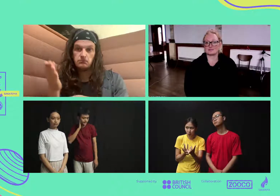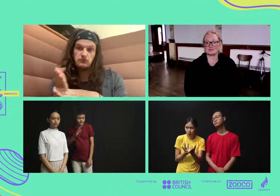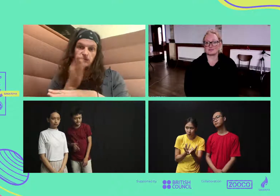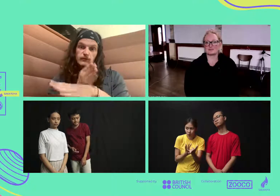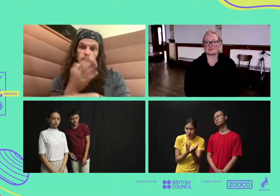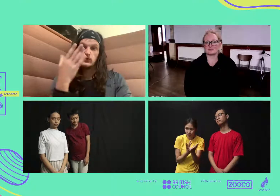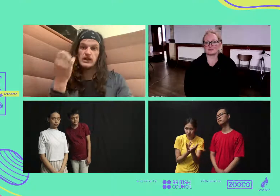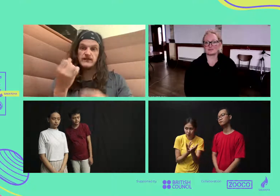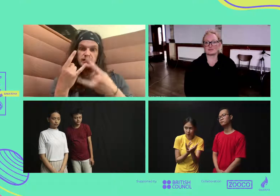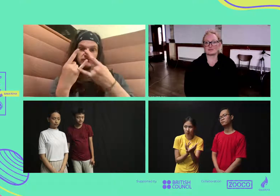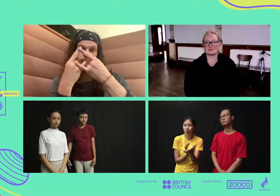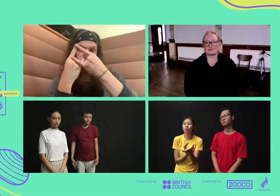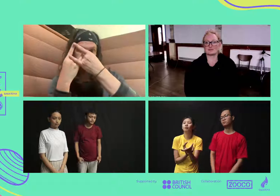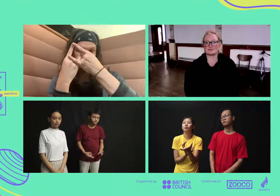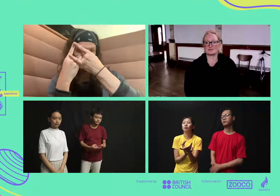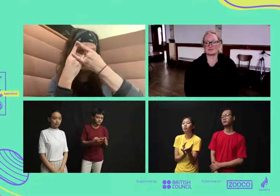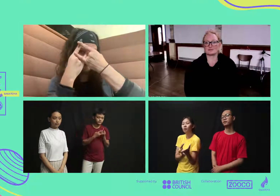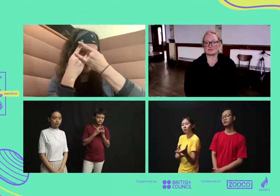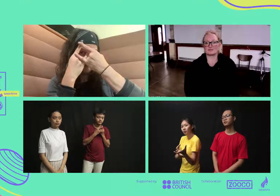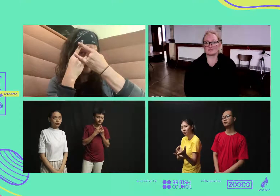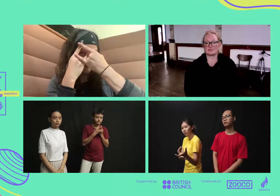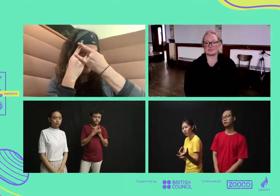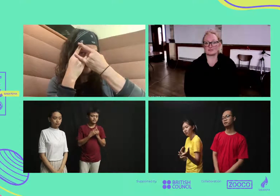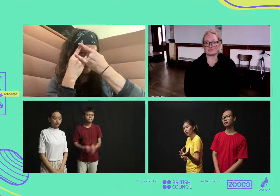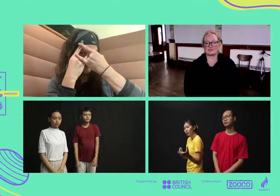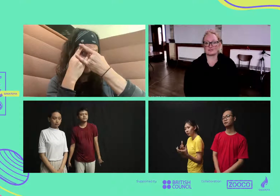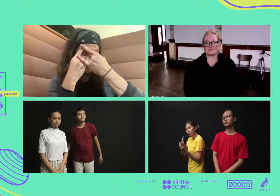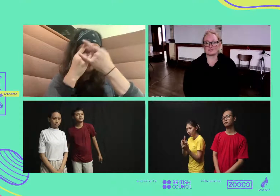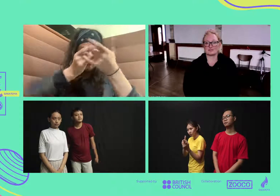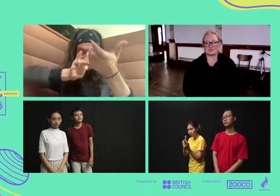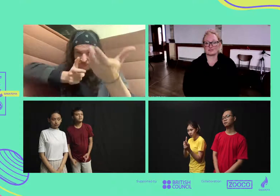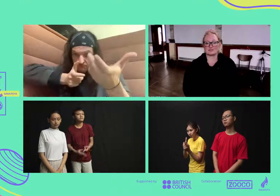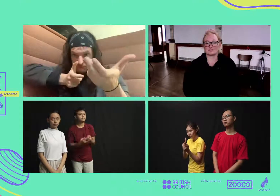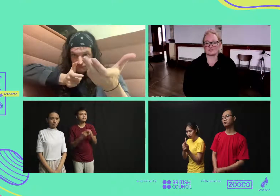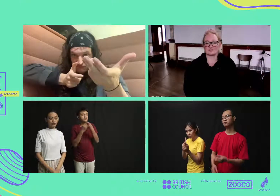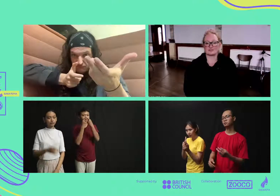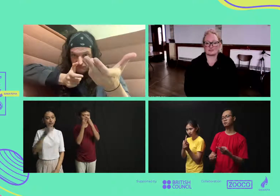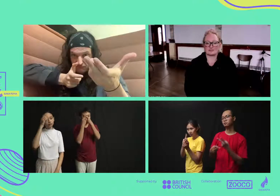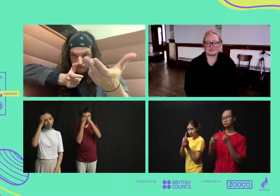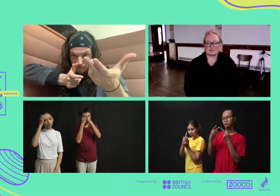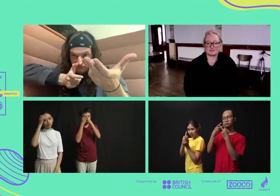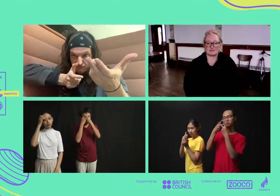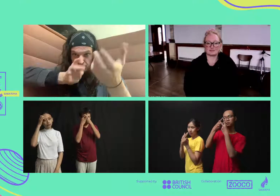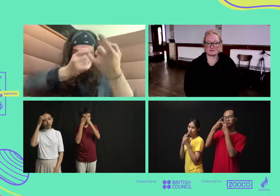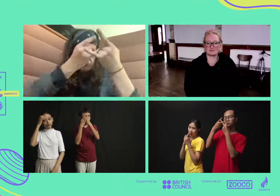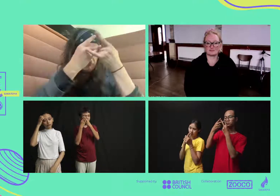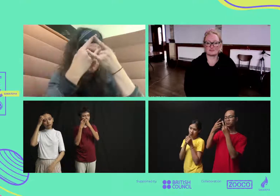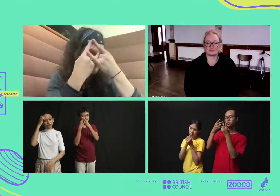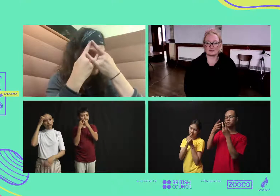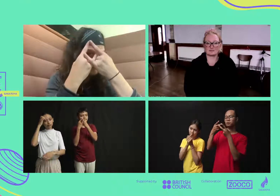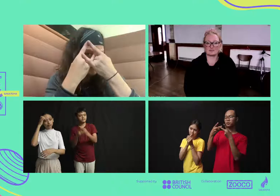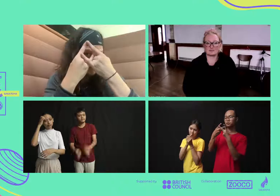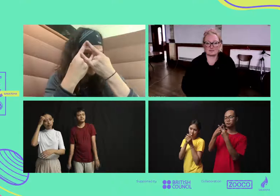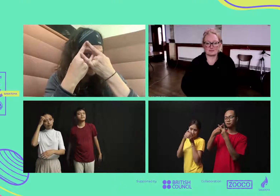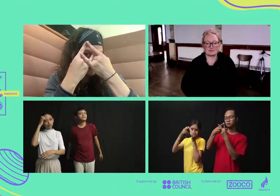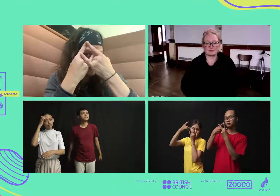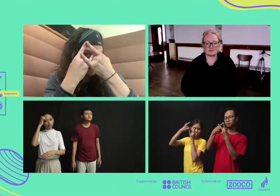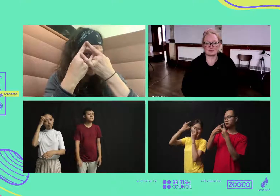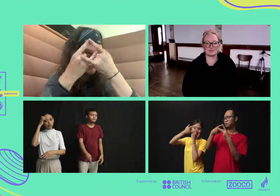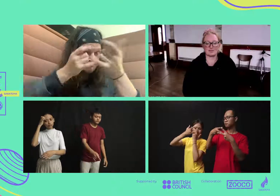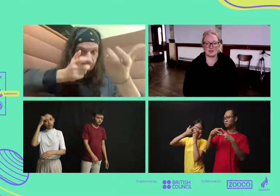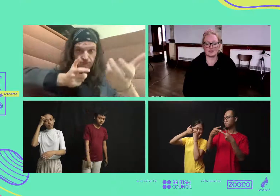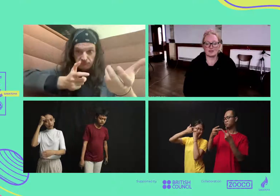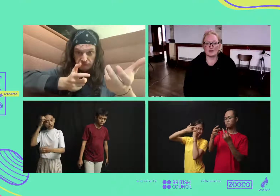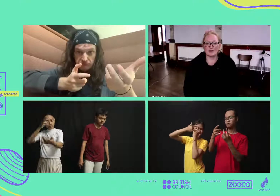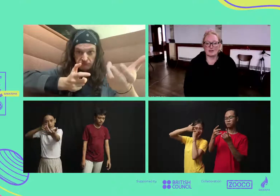So you've got a different gun. So before we had the rifle with the target, you looked through the eye